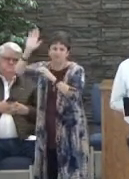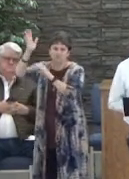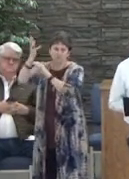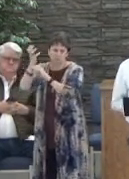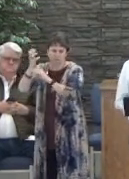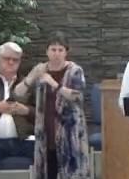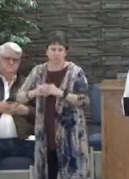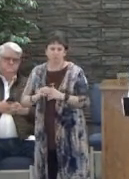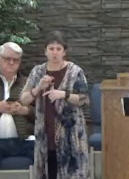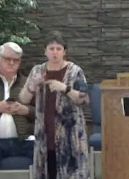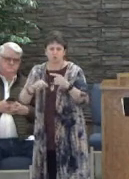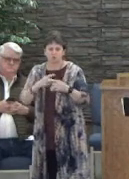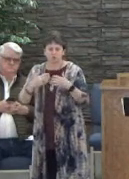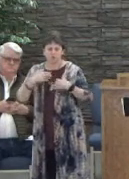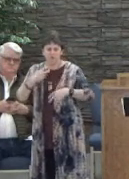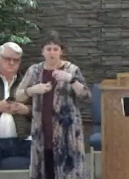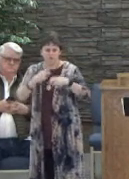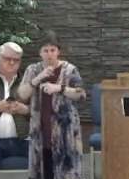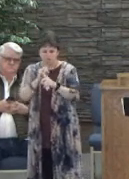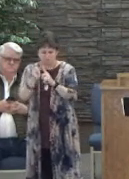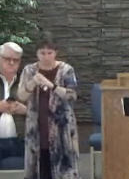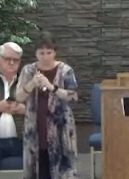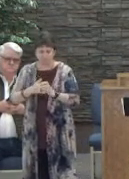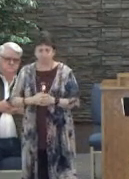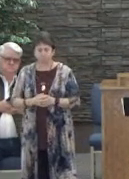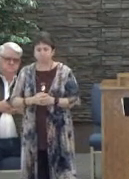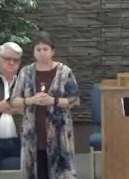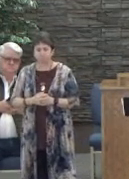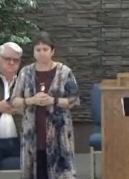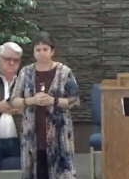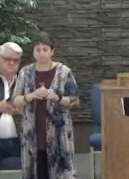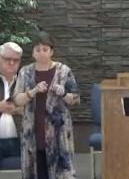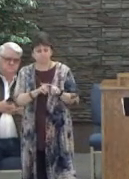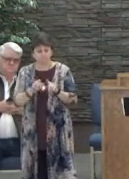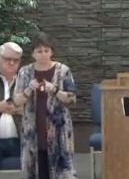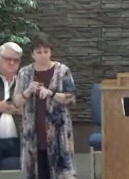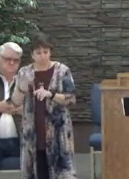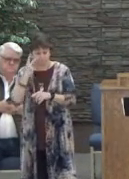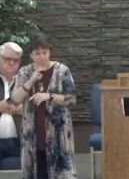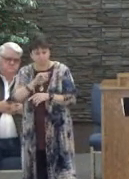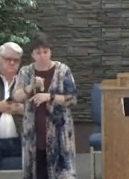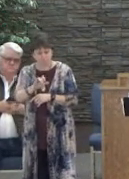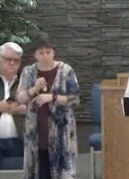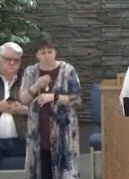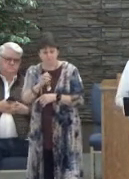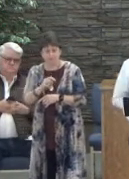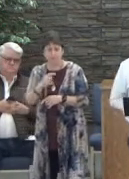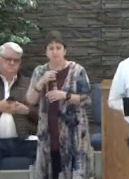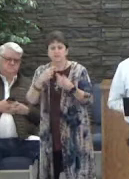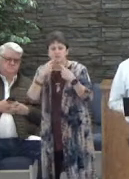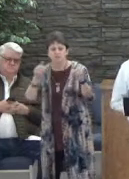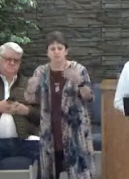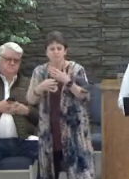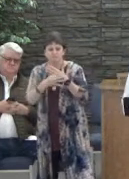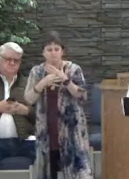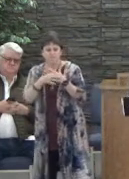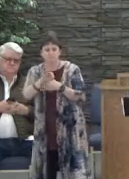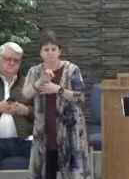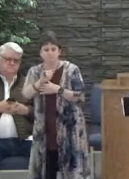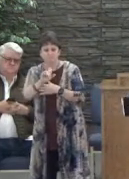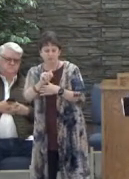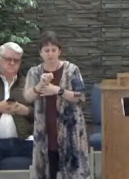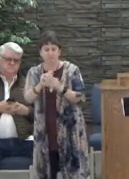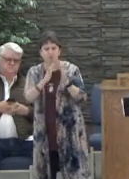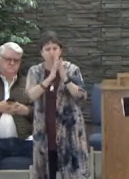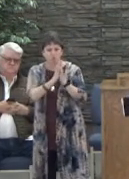will when you go through difficult circumstances. We also see that Jehoshaphat declares a fast, which is a great thing to do.